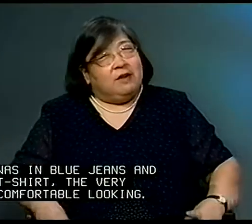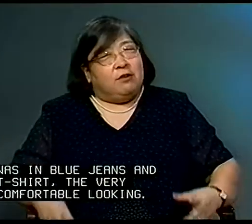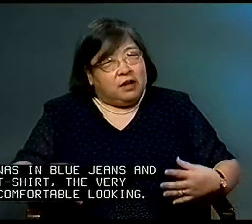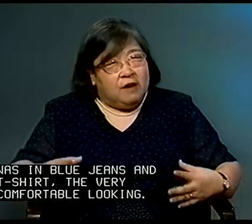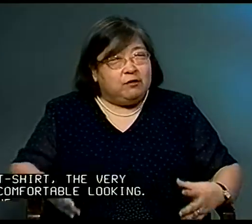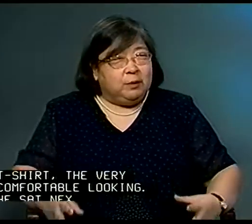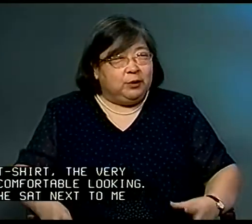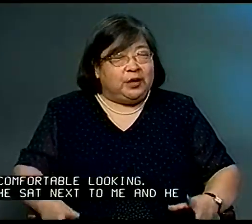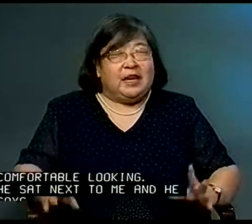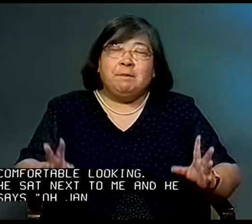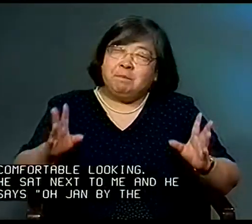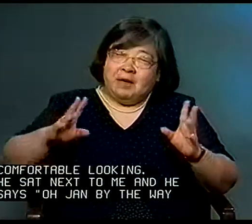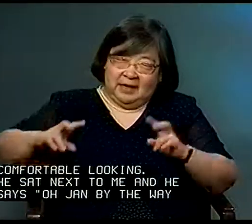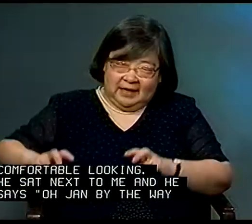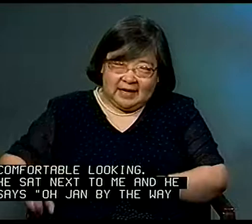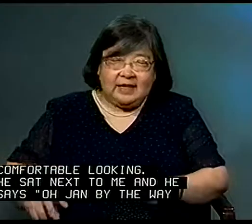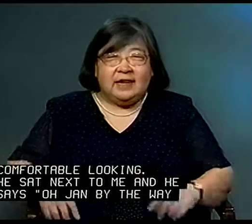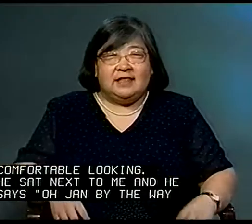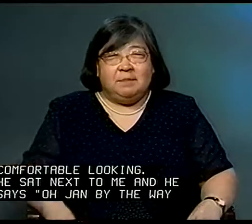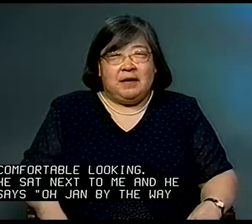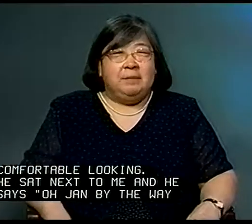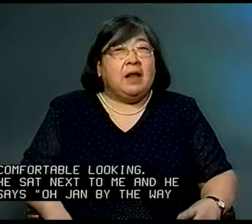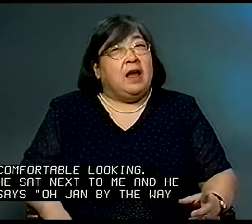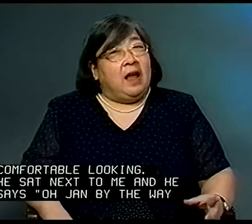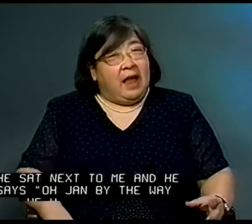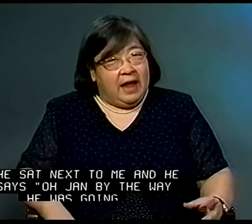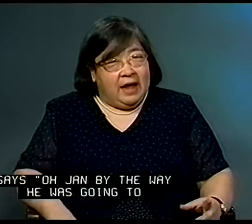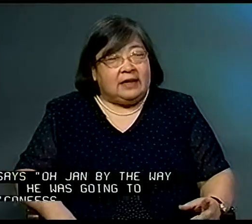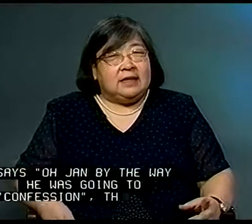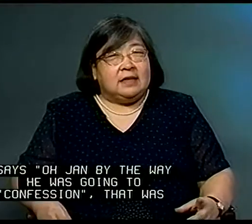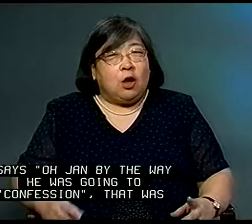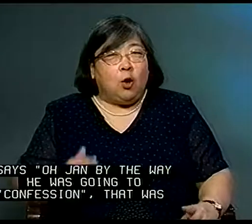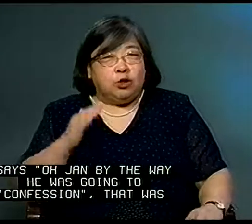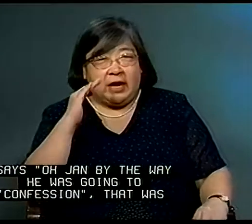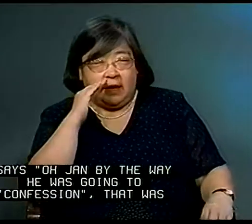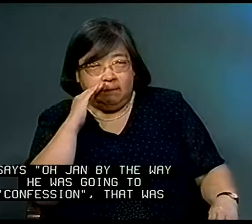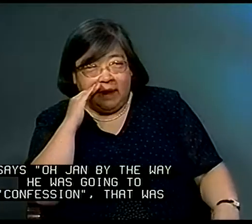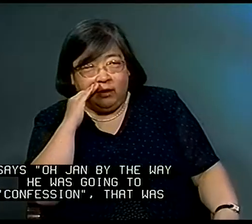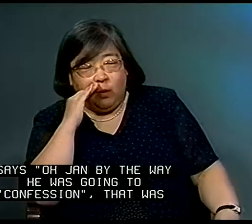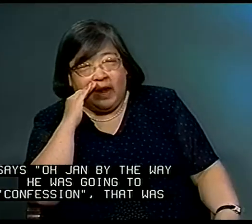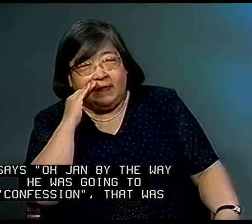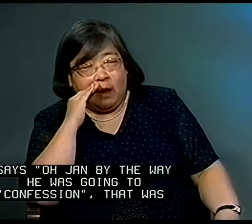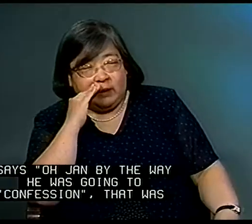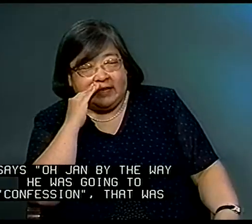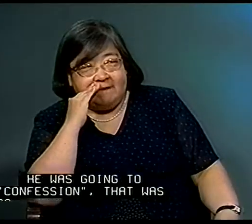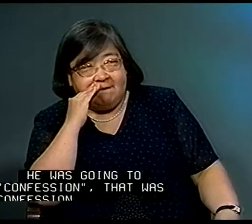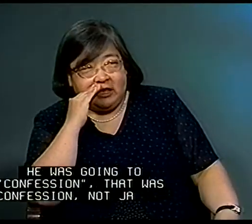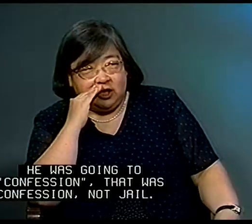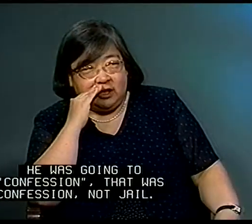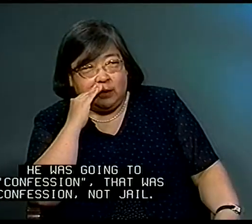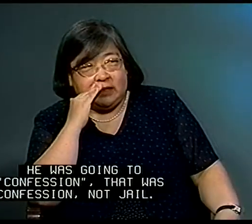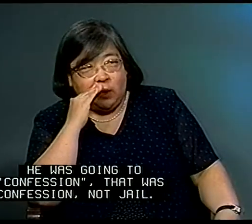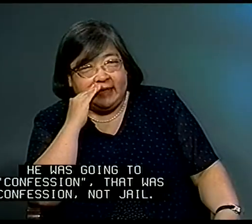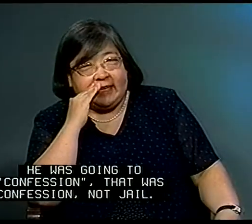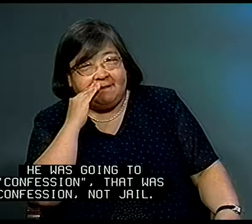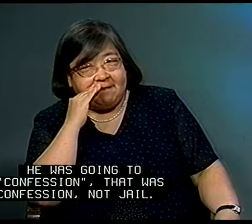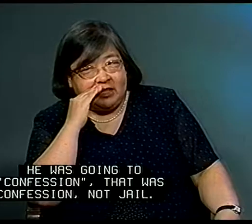very comfortable looking. He sat next to me, and he says, "Oh, Jan, by the way, that was confession. He was going to confession,